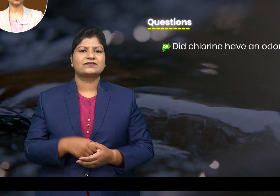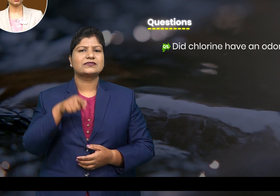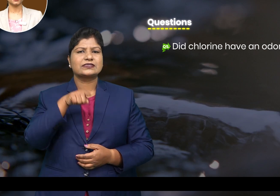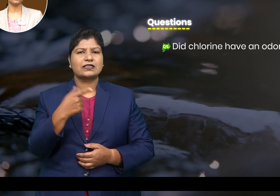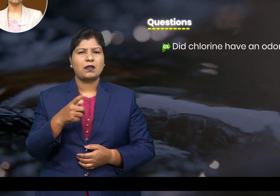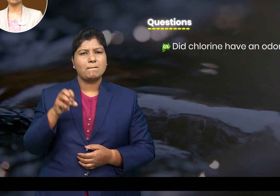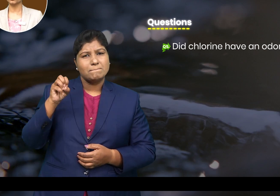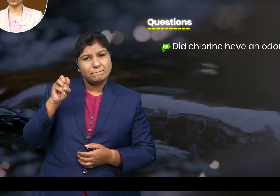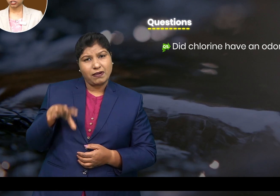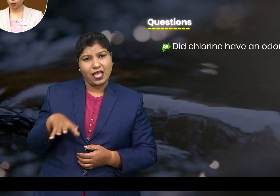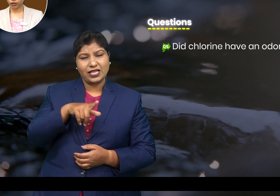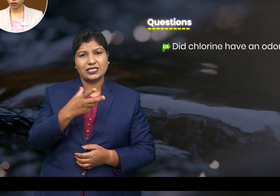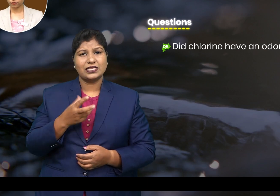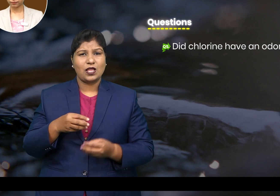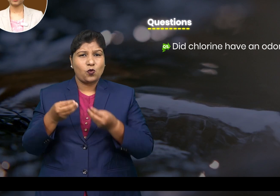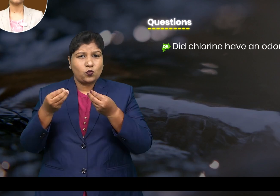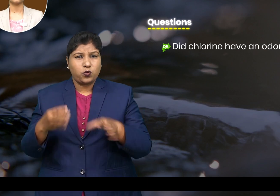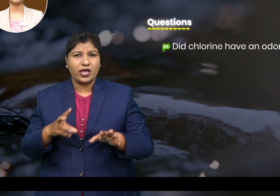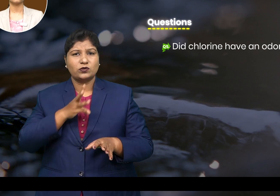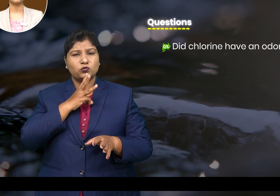Was it worse than that of the wastewater?